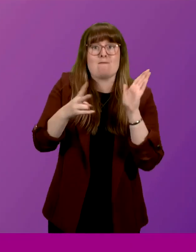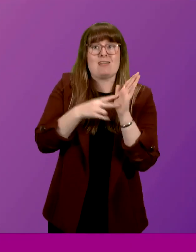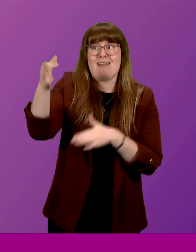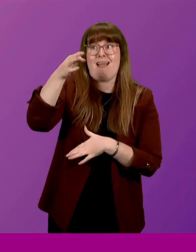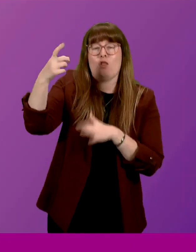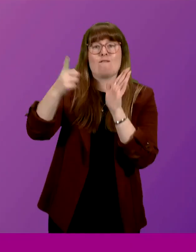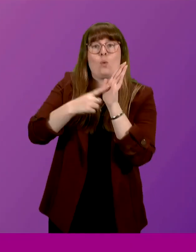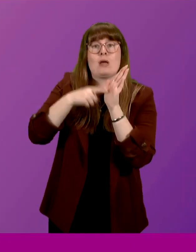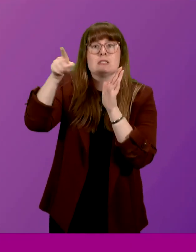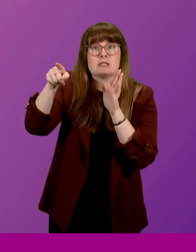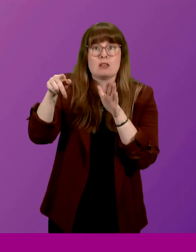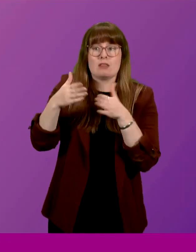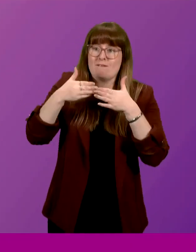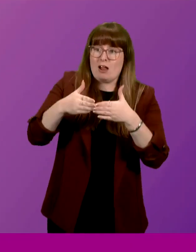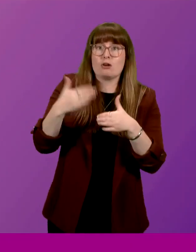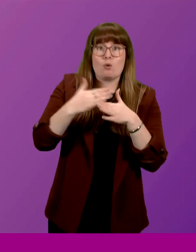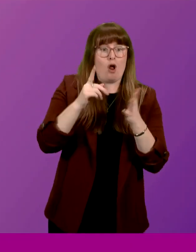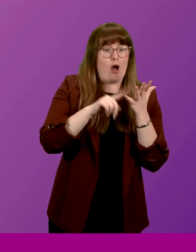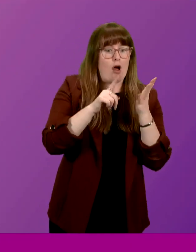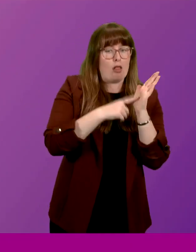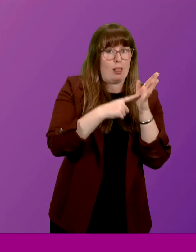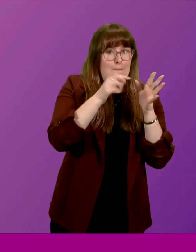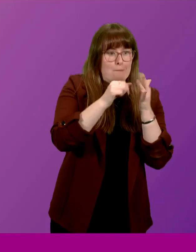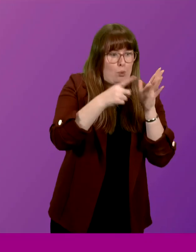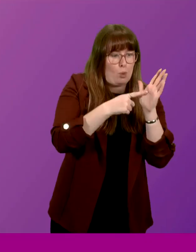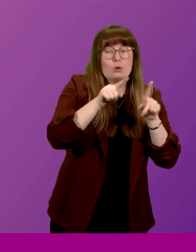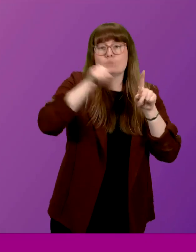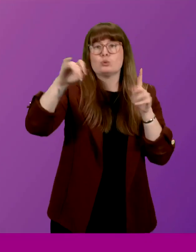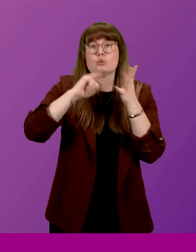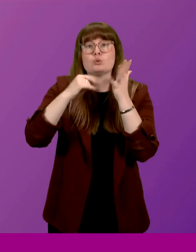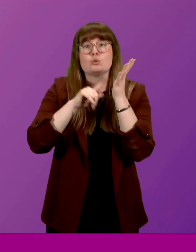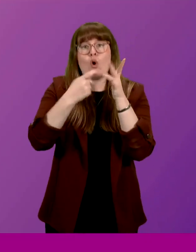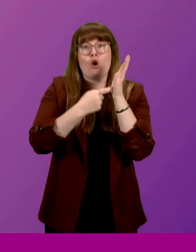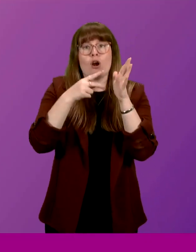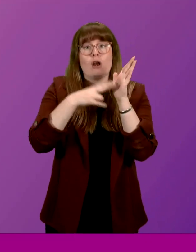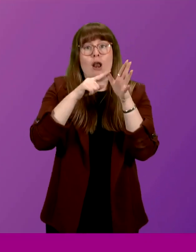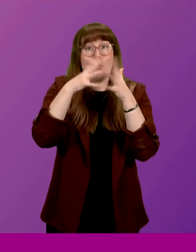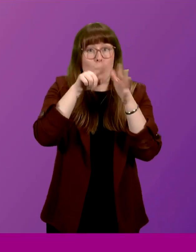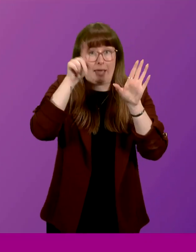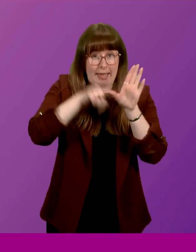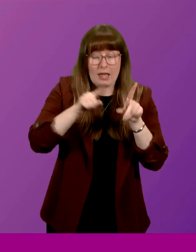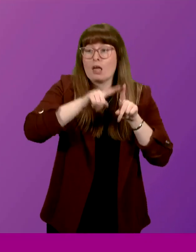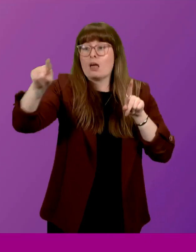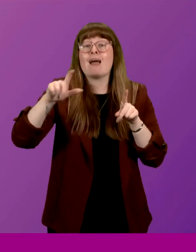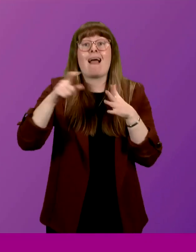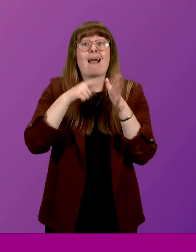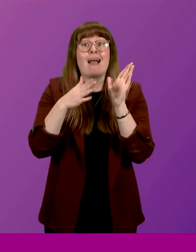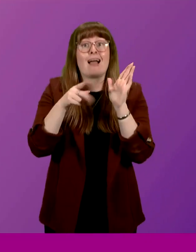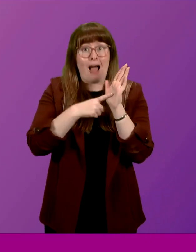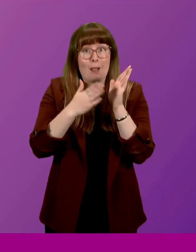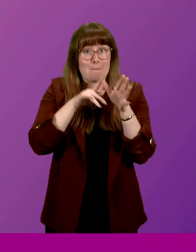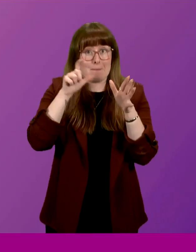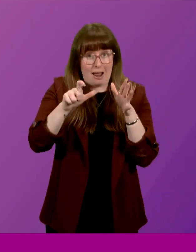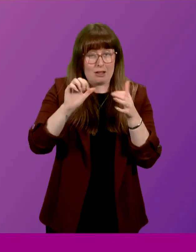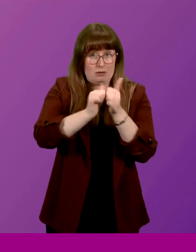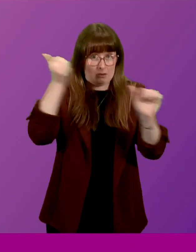ferry operating on the Ullapool to Stornoway route. In addition to that, CalMac have put on additional sailings of the